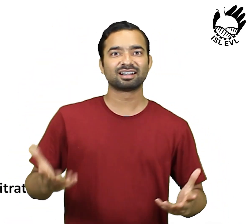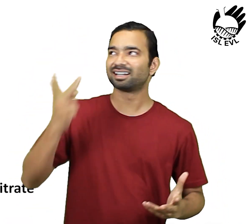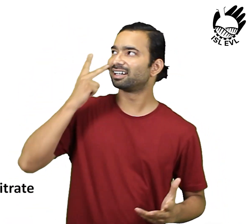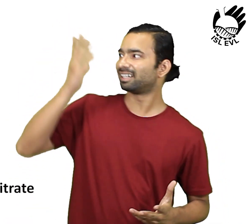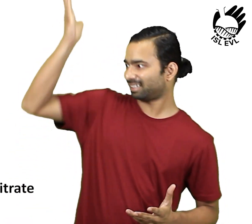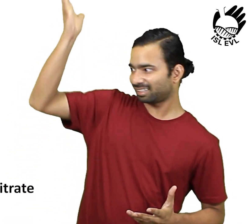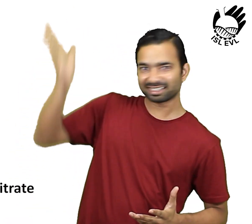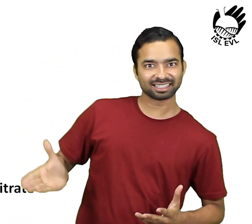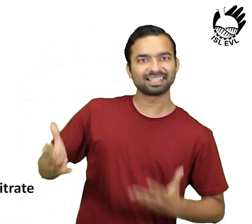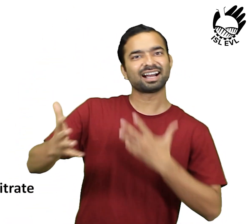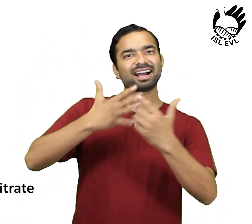table salt,